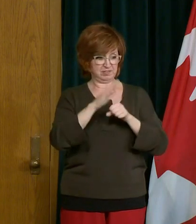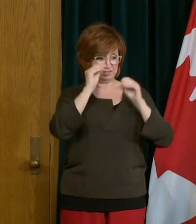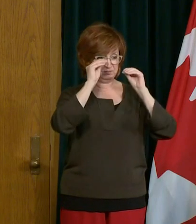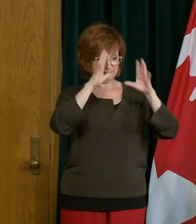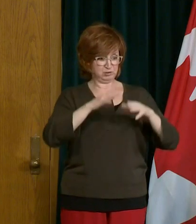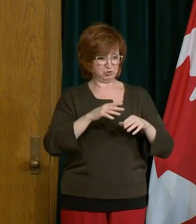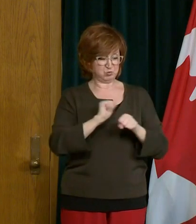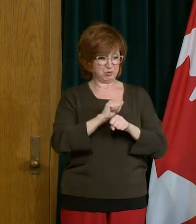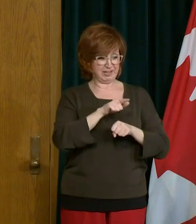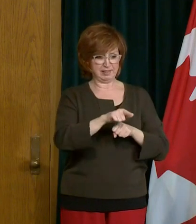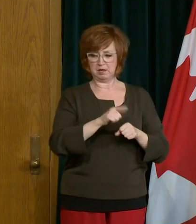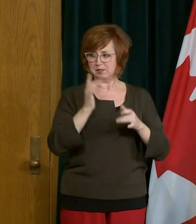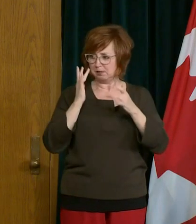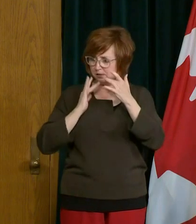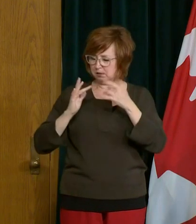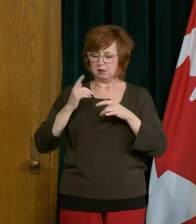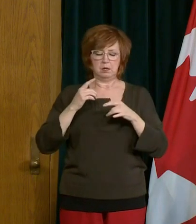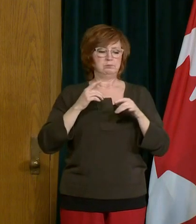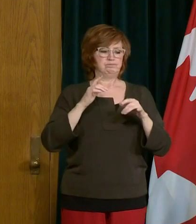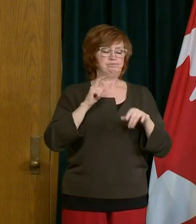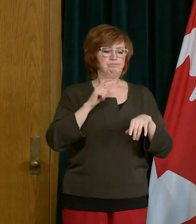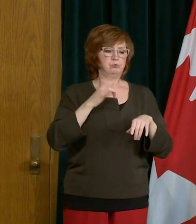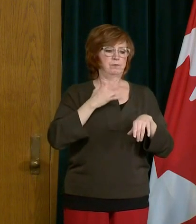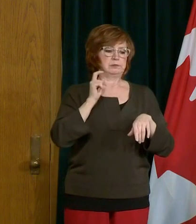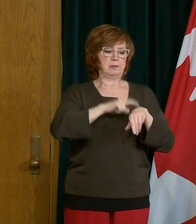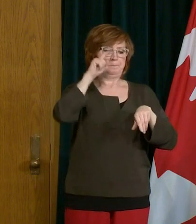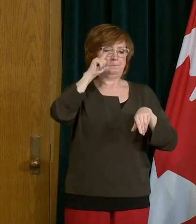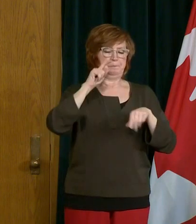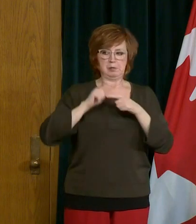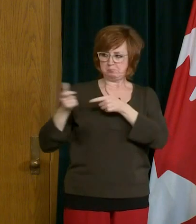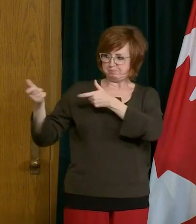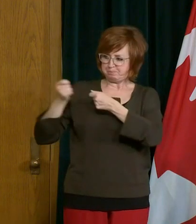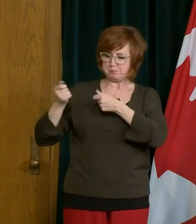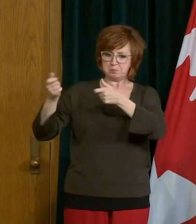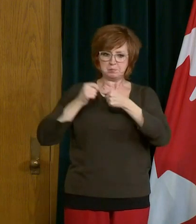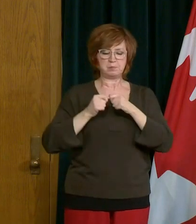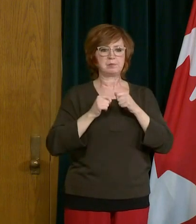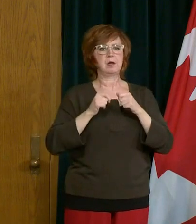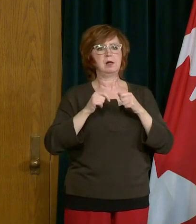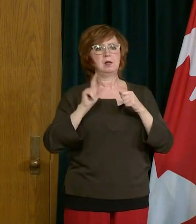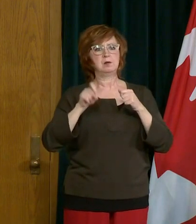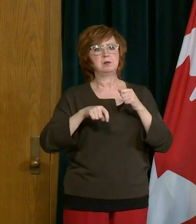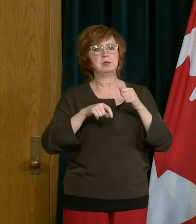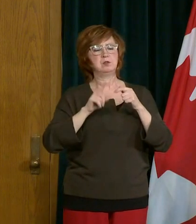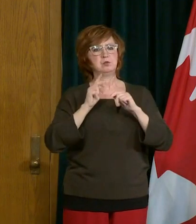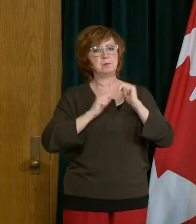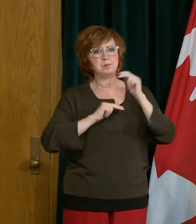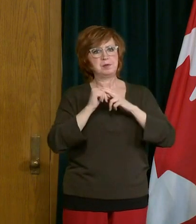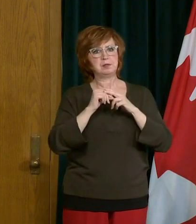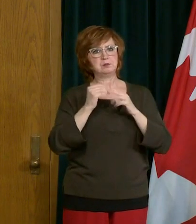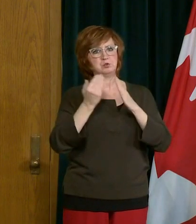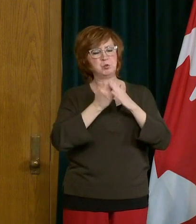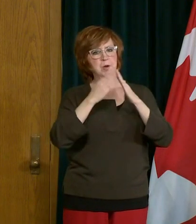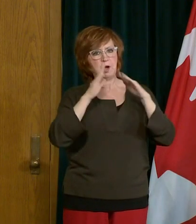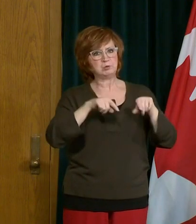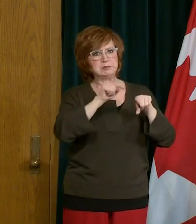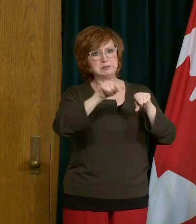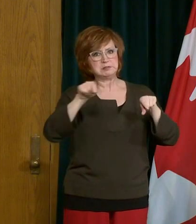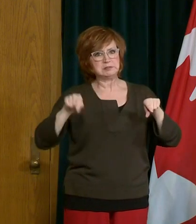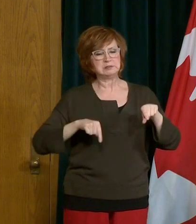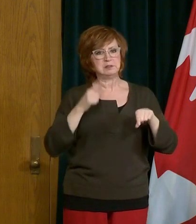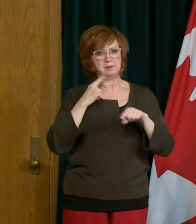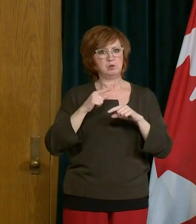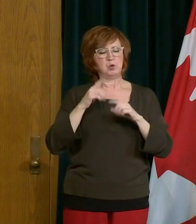community. So we undertook a joint venture with the community on building some housing units, using some of the local